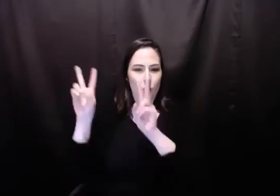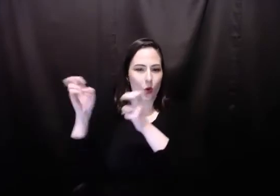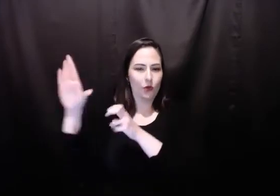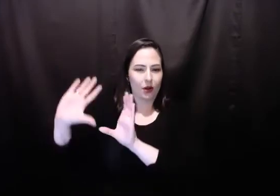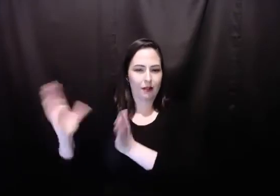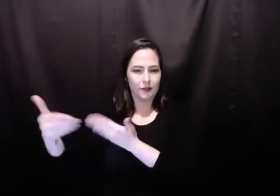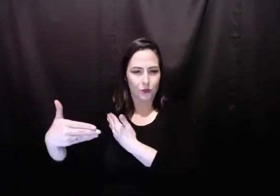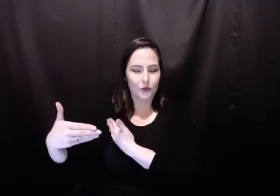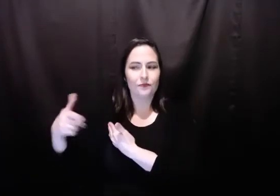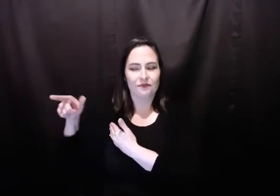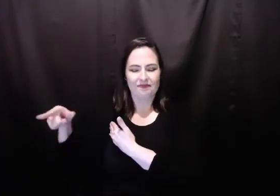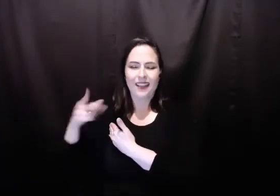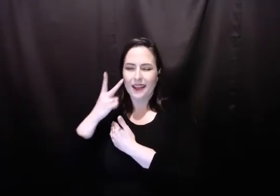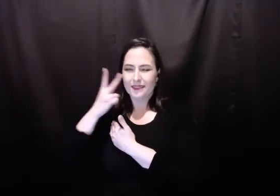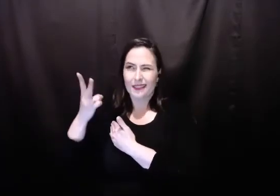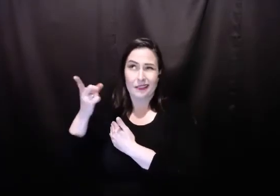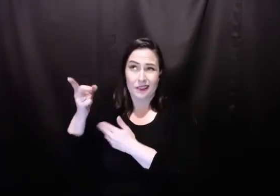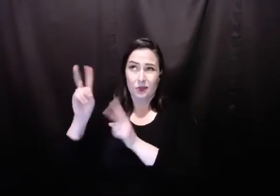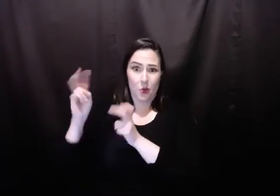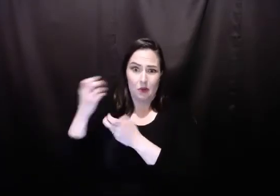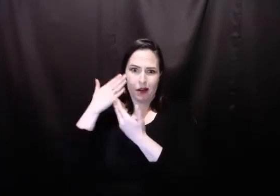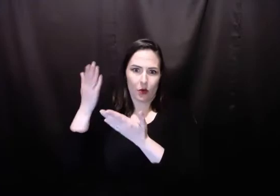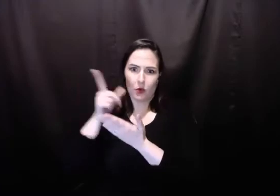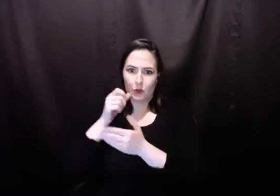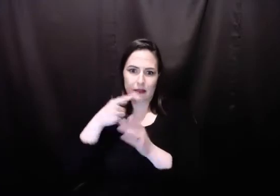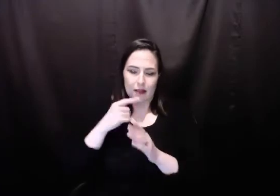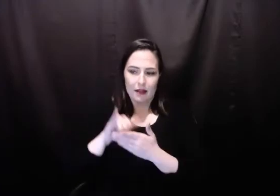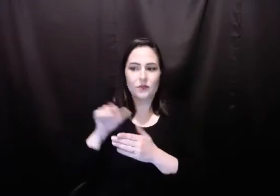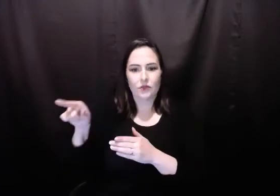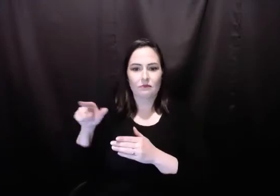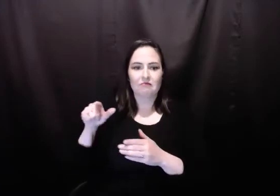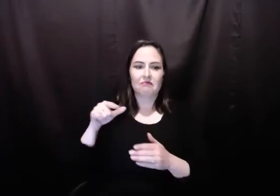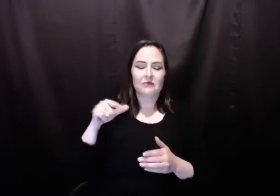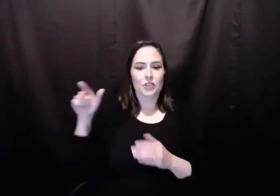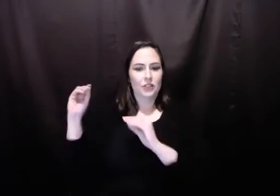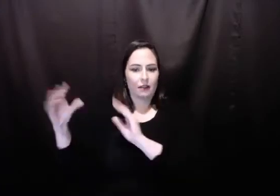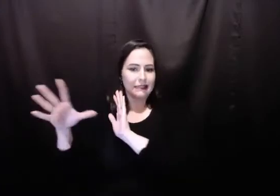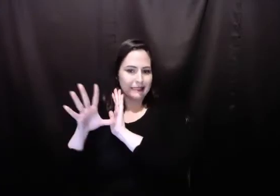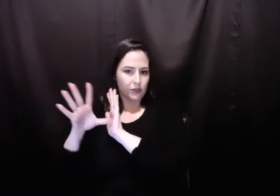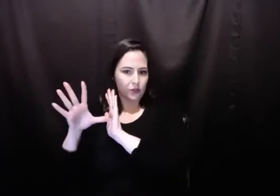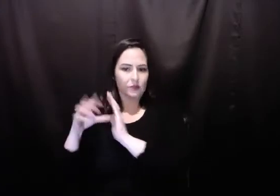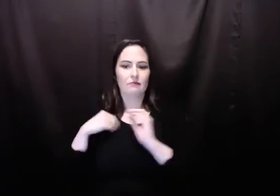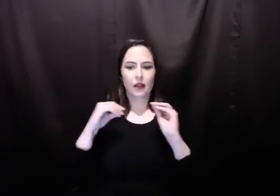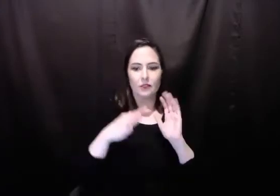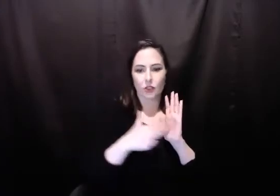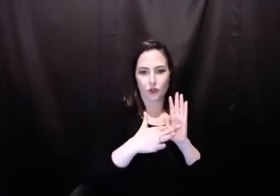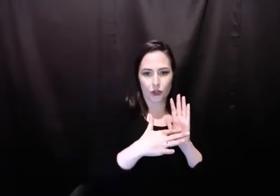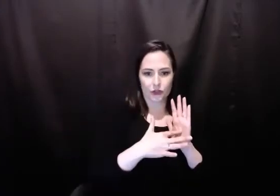to go in and look at it. She had such a cool classroom. It said, I wrote this down, our true work is to complete